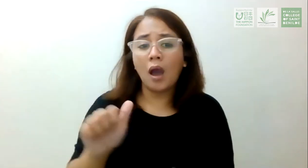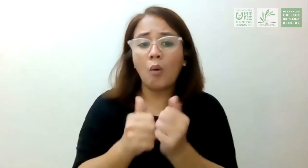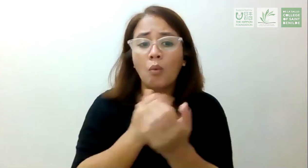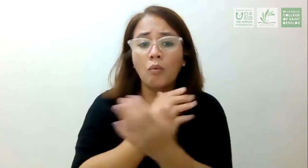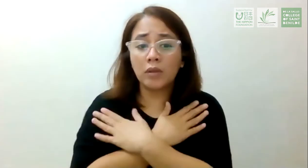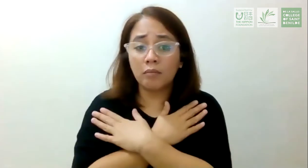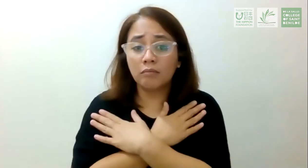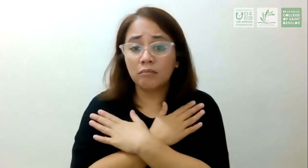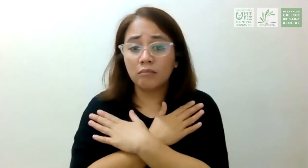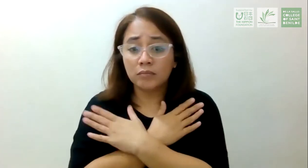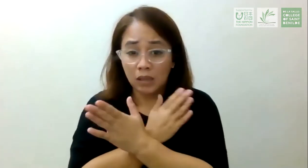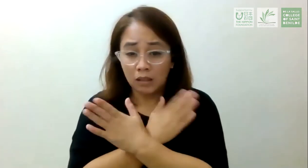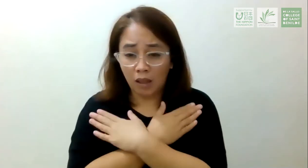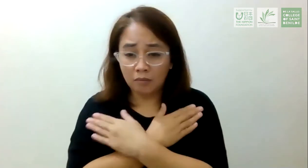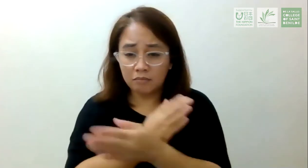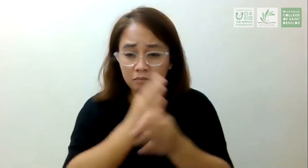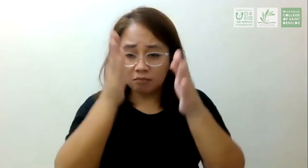person, place, or thing?